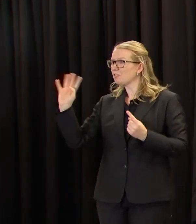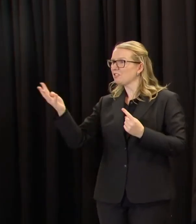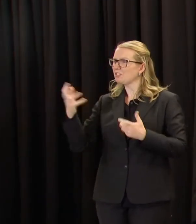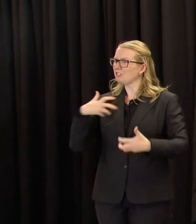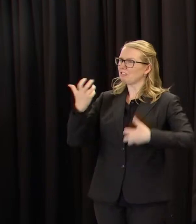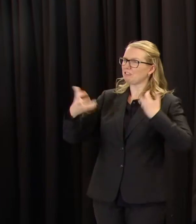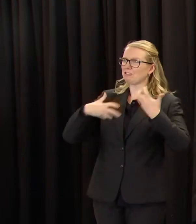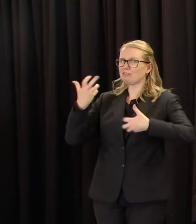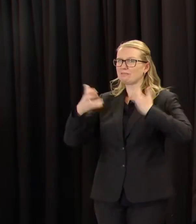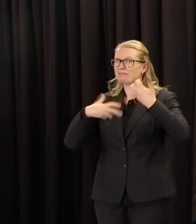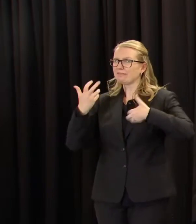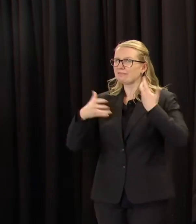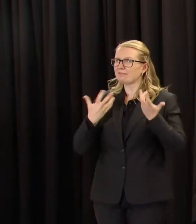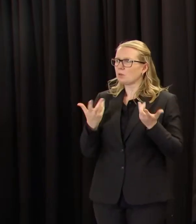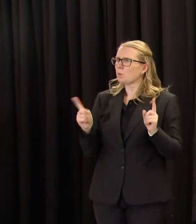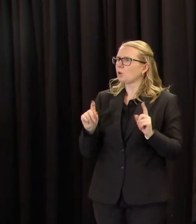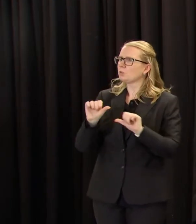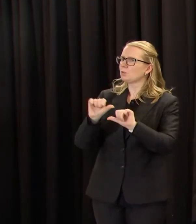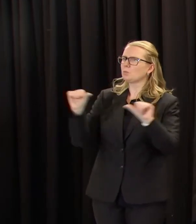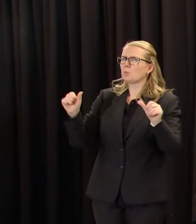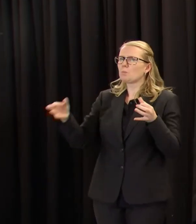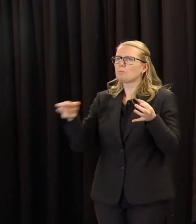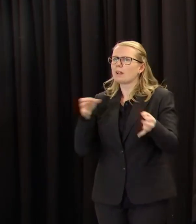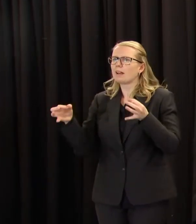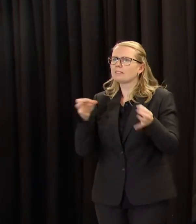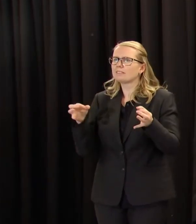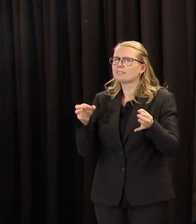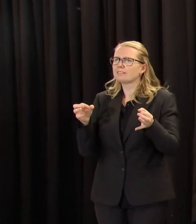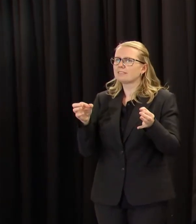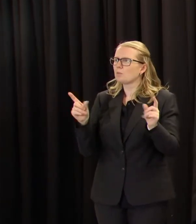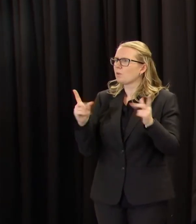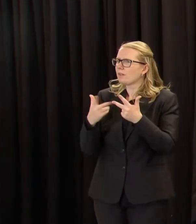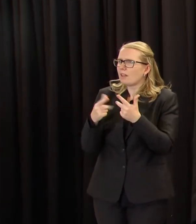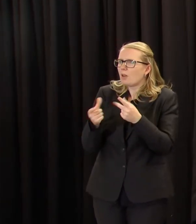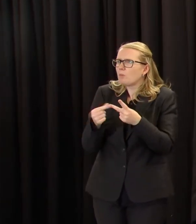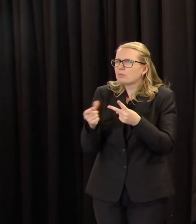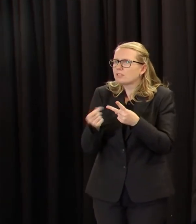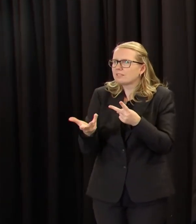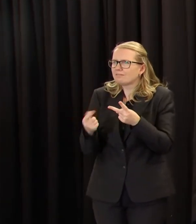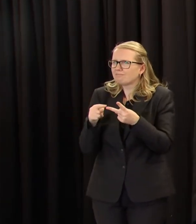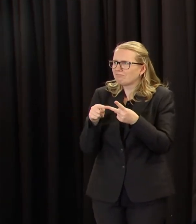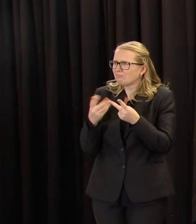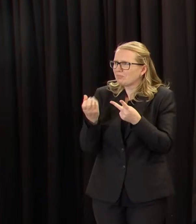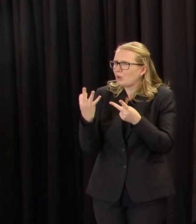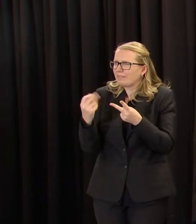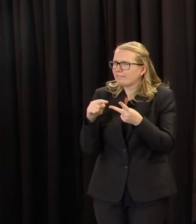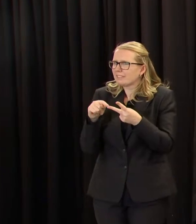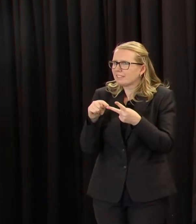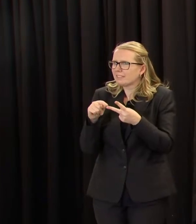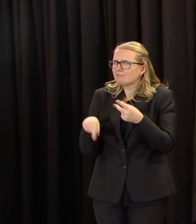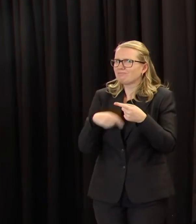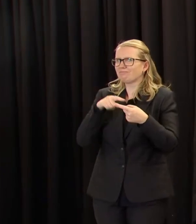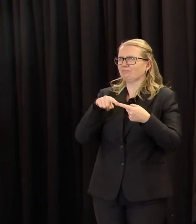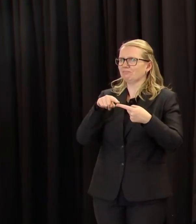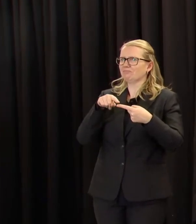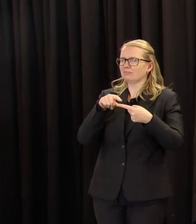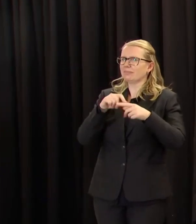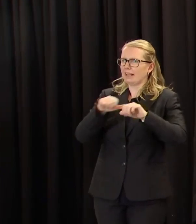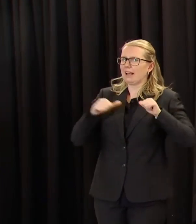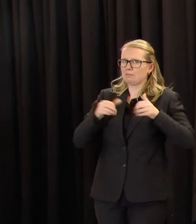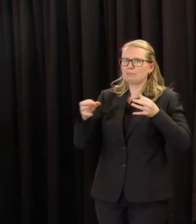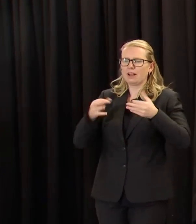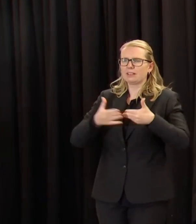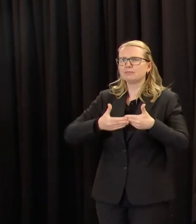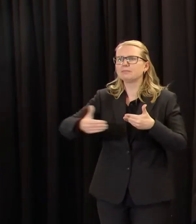on everything, well, what's your plan? What's your alternative? And there isn't one. And that's why there's a national plan agreed by all of us.